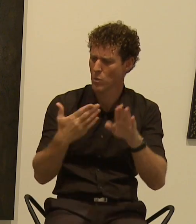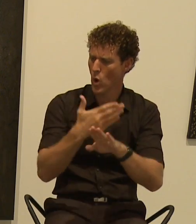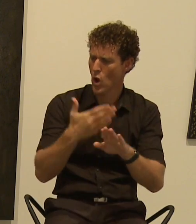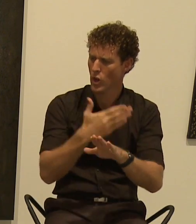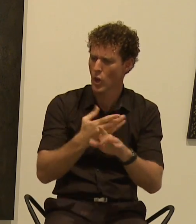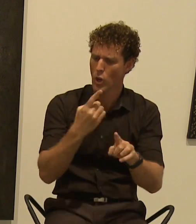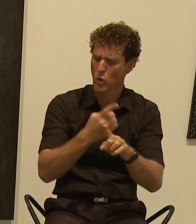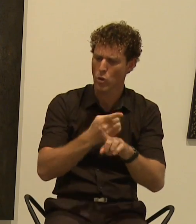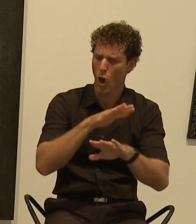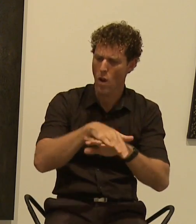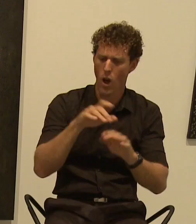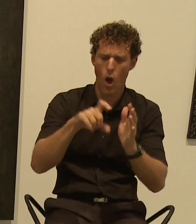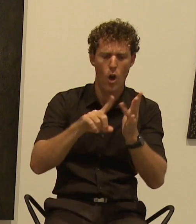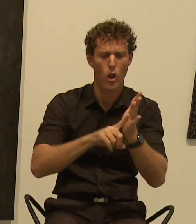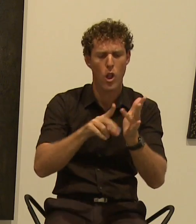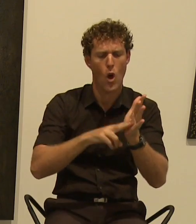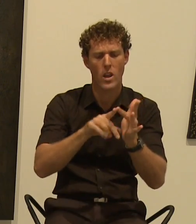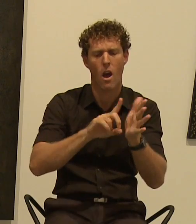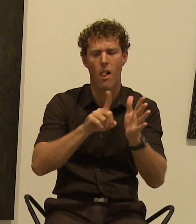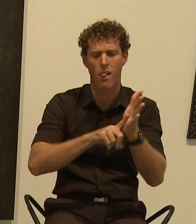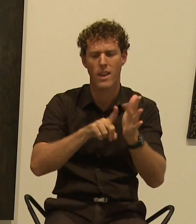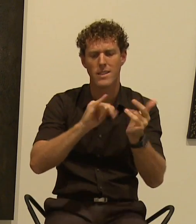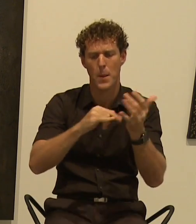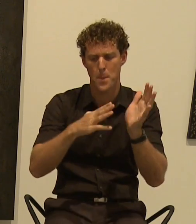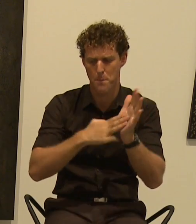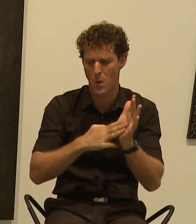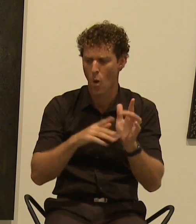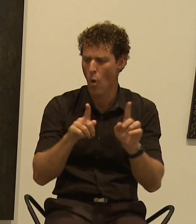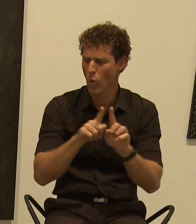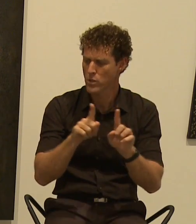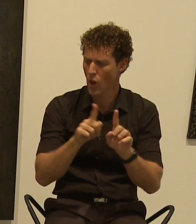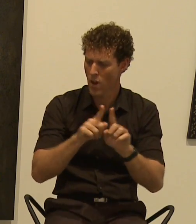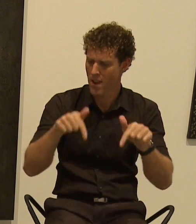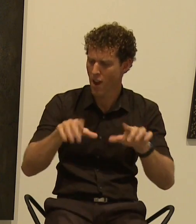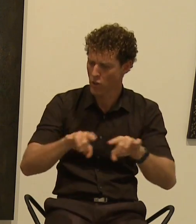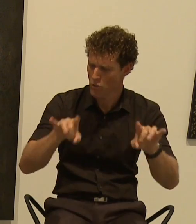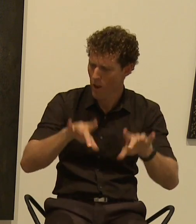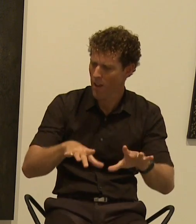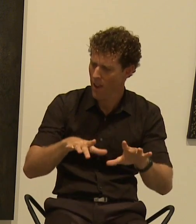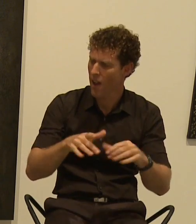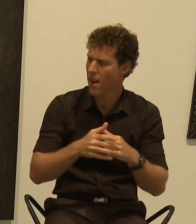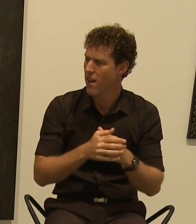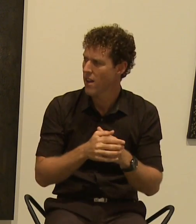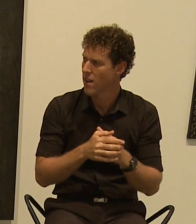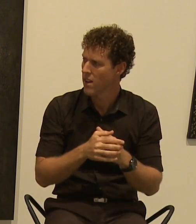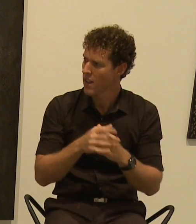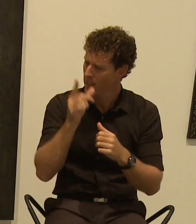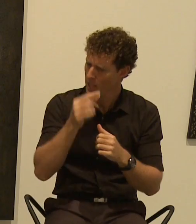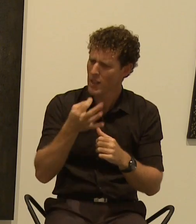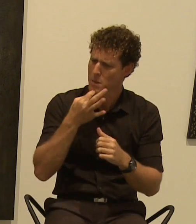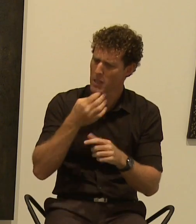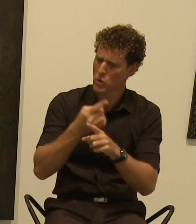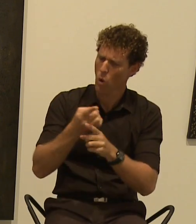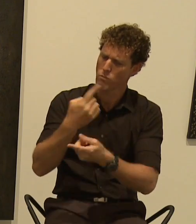reference colonialism, particularly here in Australia. Can you talk a little